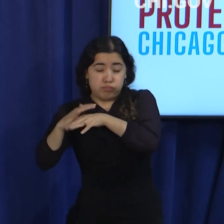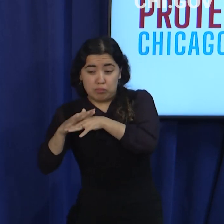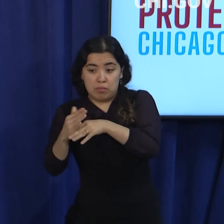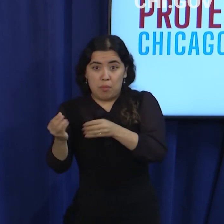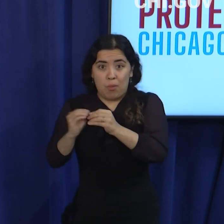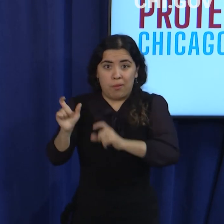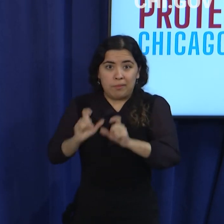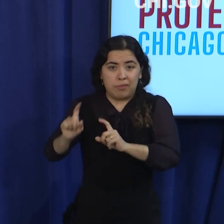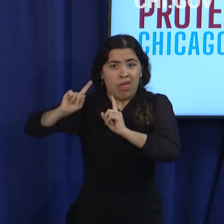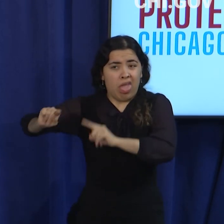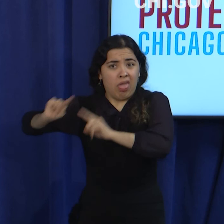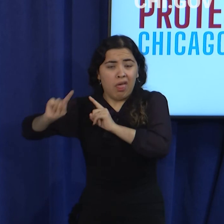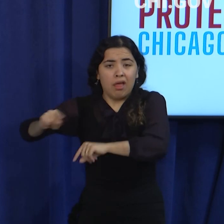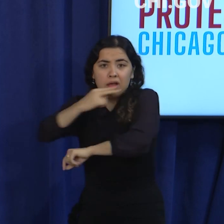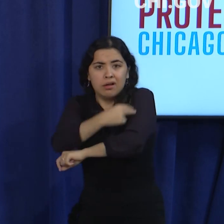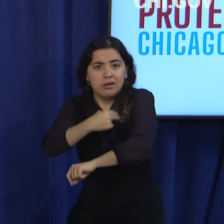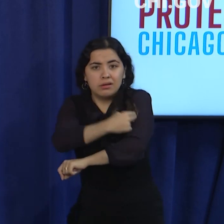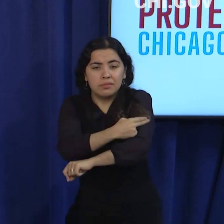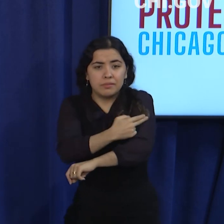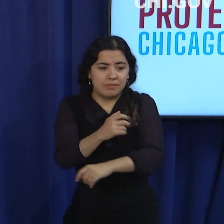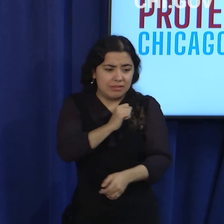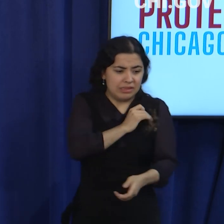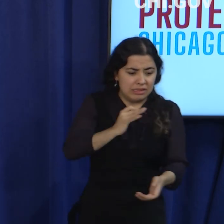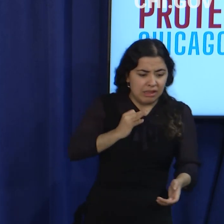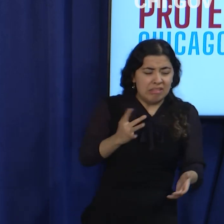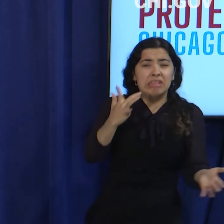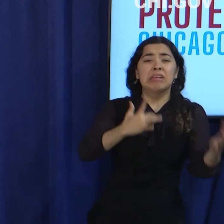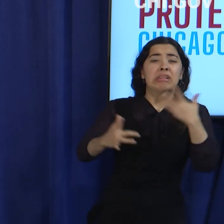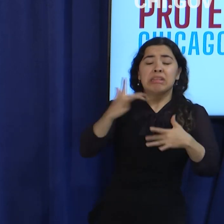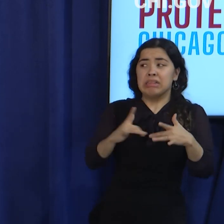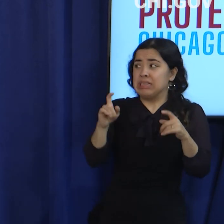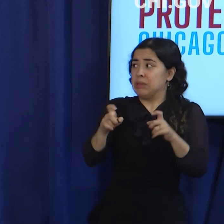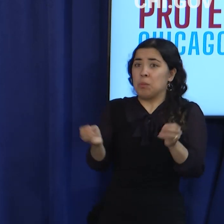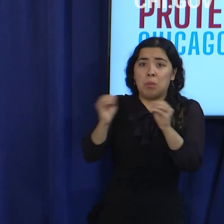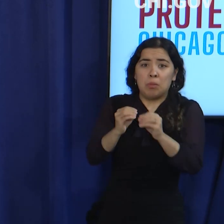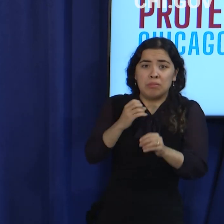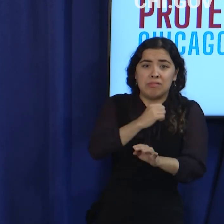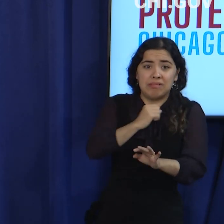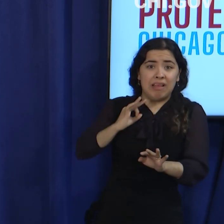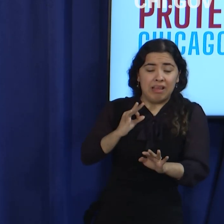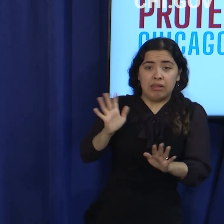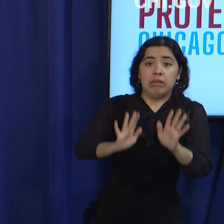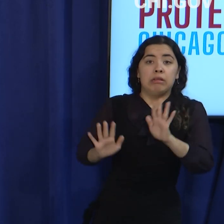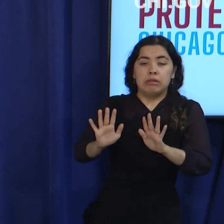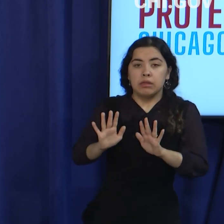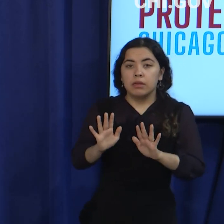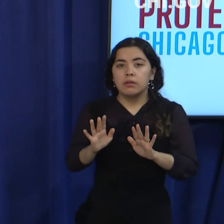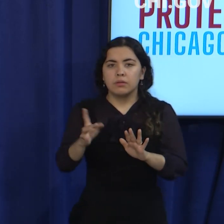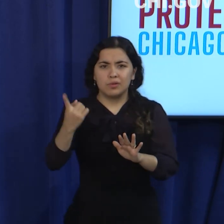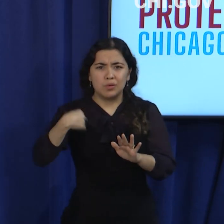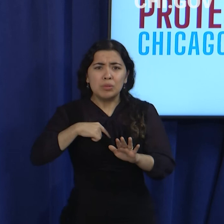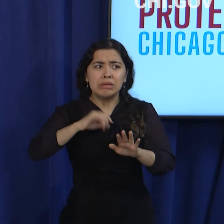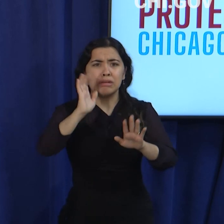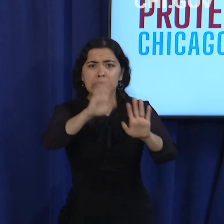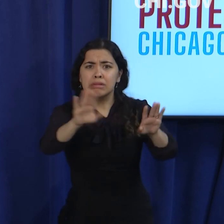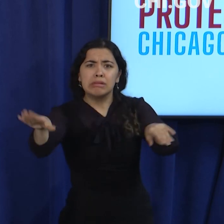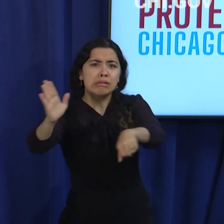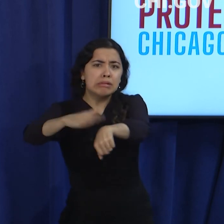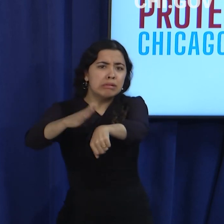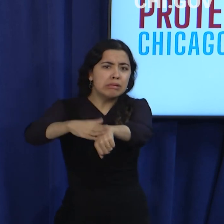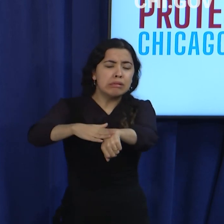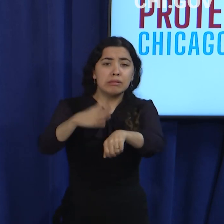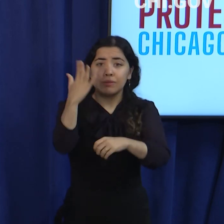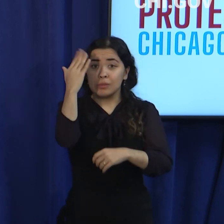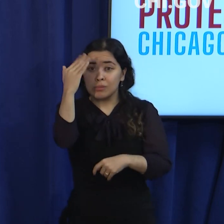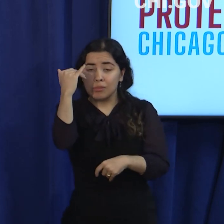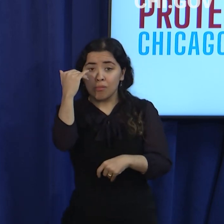between regions. So the reason we're kind of, have sounded this alarm so strongly is that a unmitigated rise